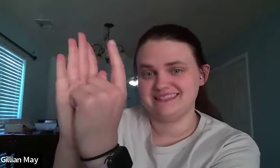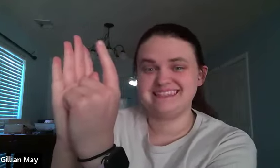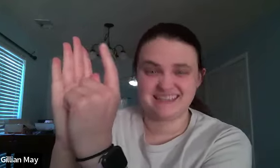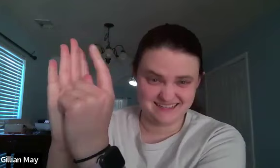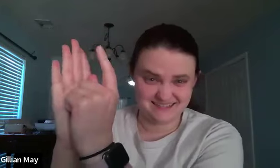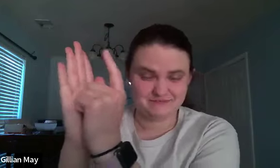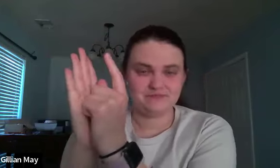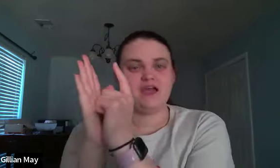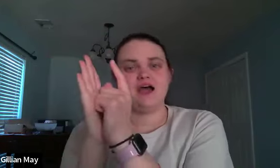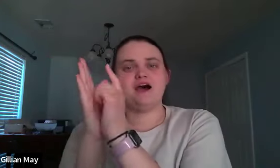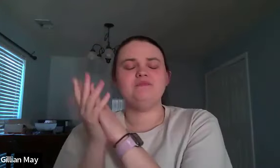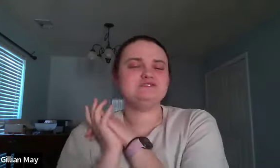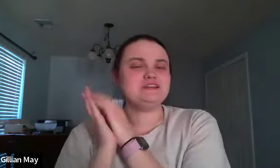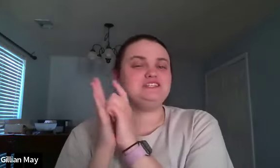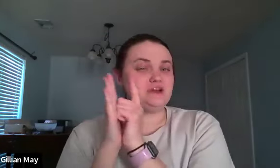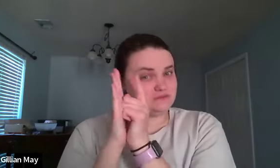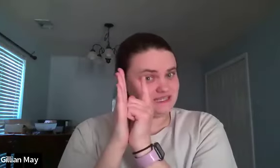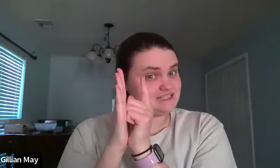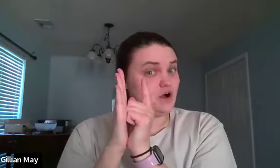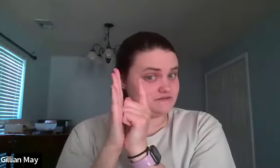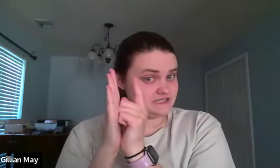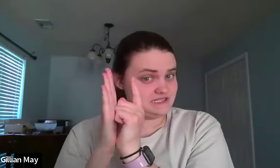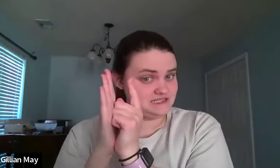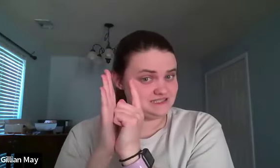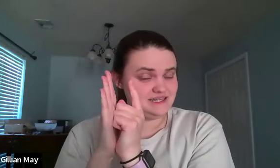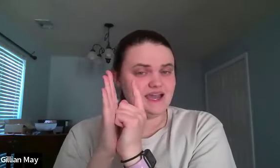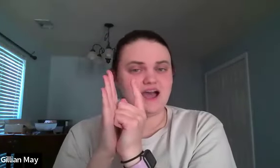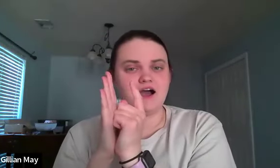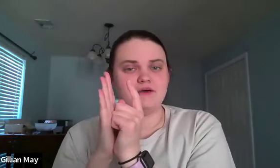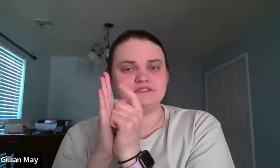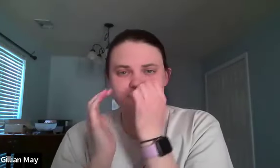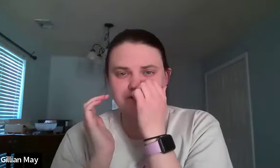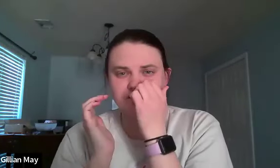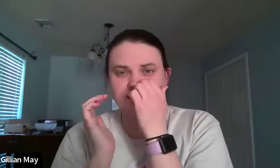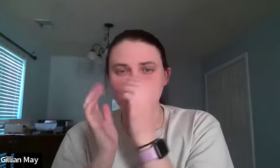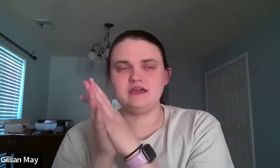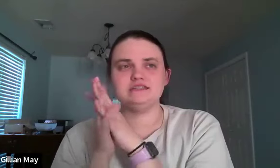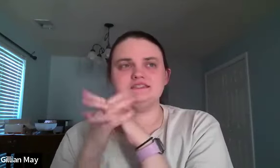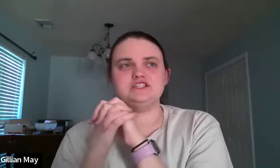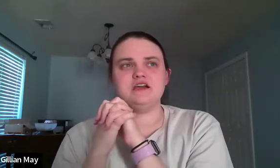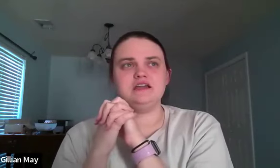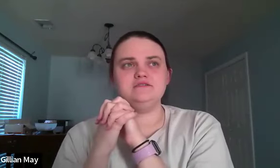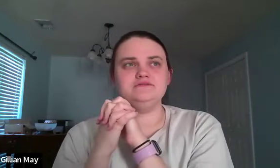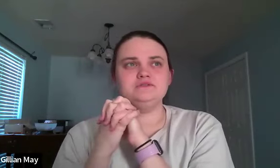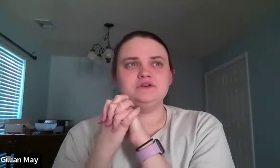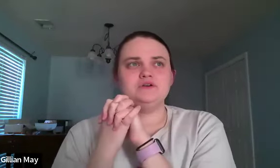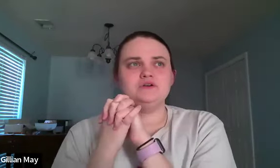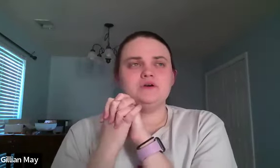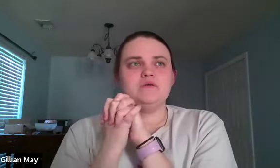that's second. This one I don't see as often. Typically, it's just kind of